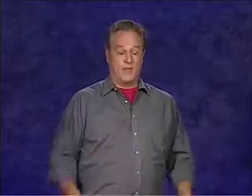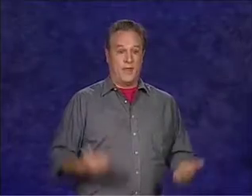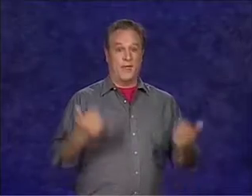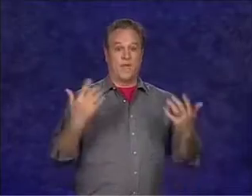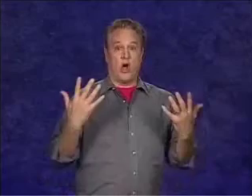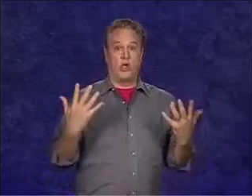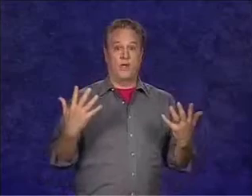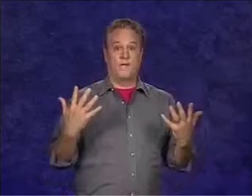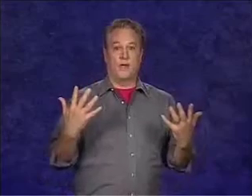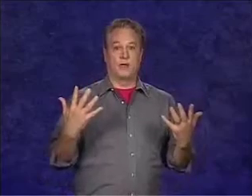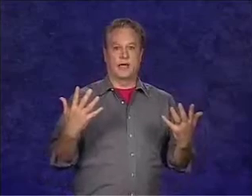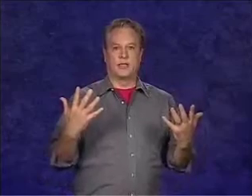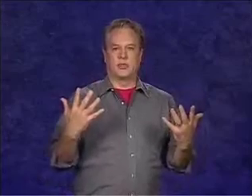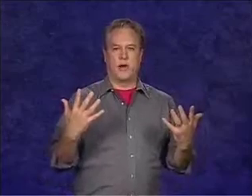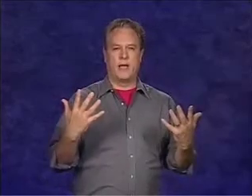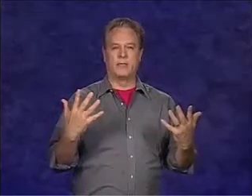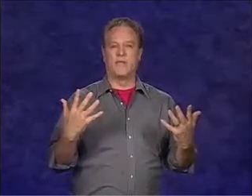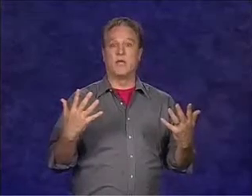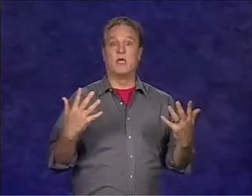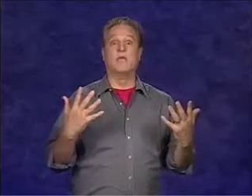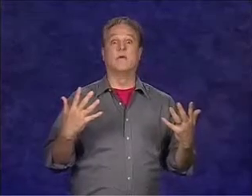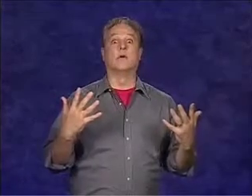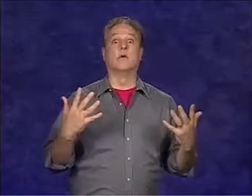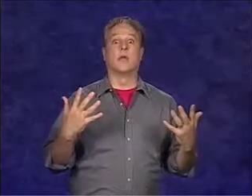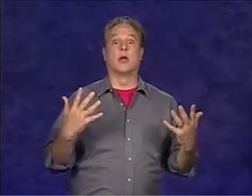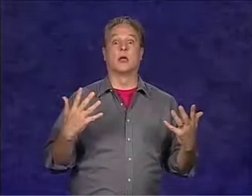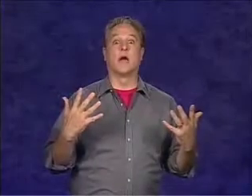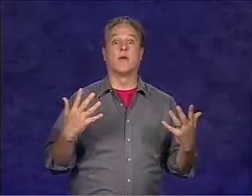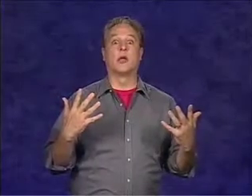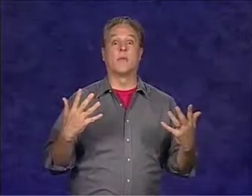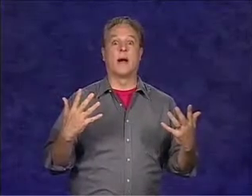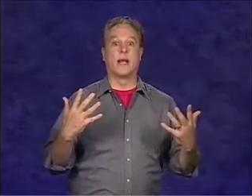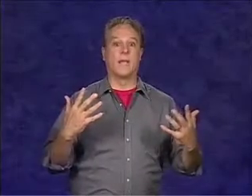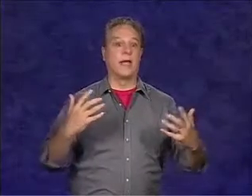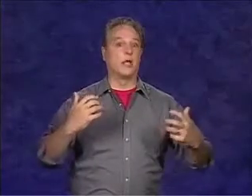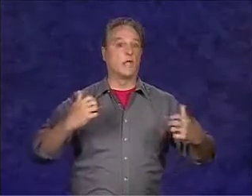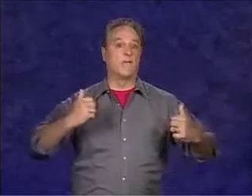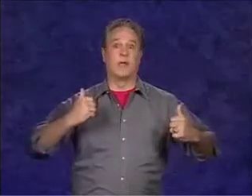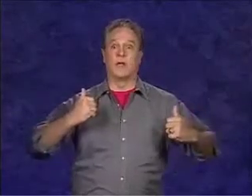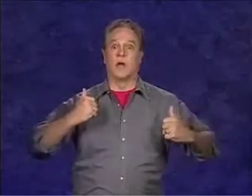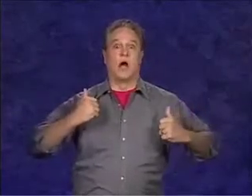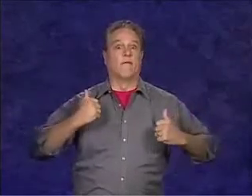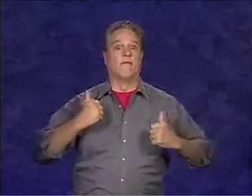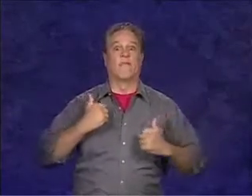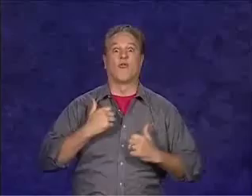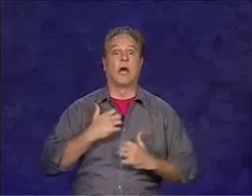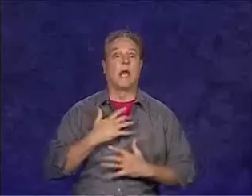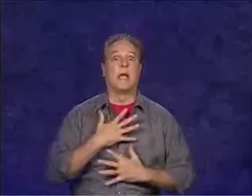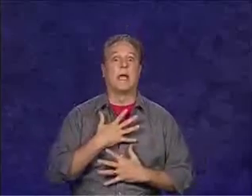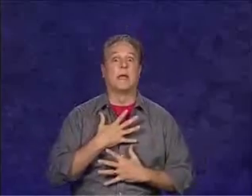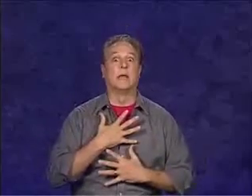Think of all your fingers as rays of evil that are covering your body, making you feel afraid.